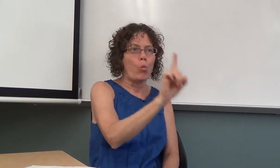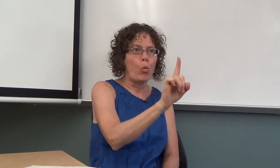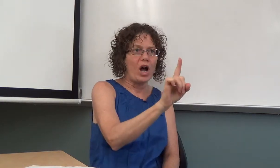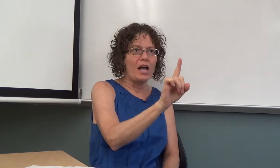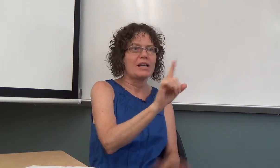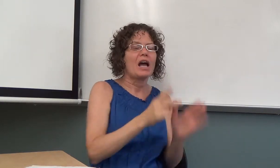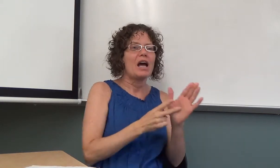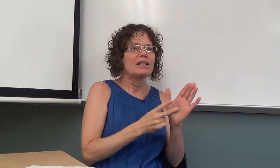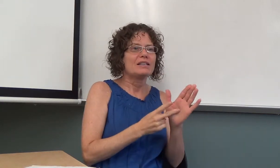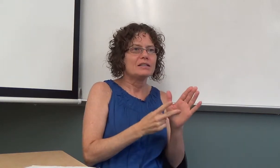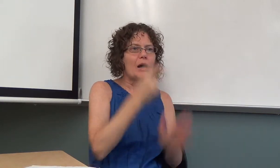double-spaced